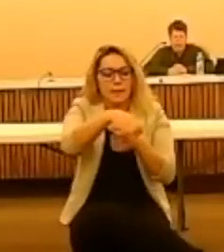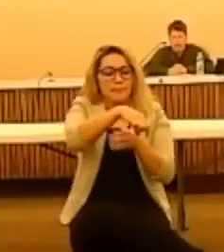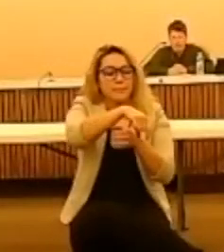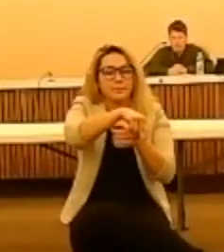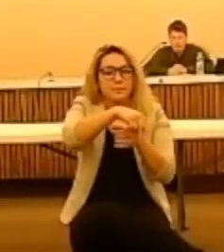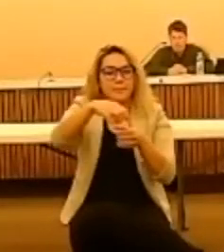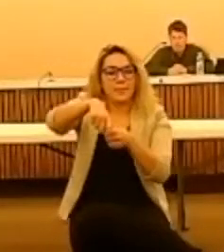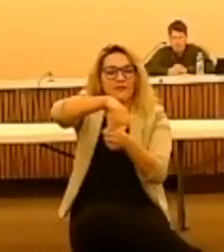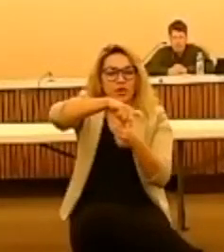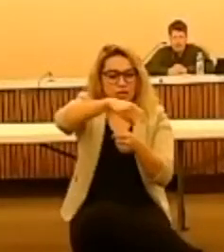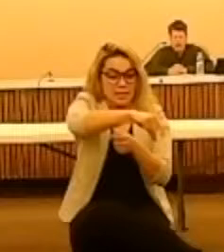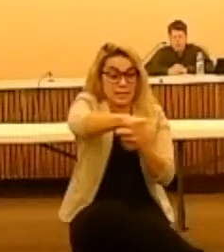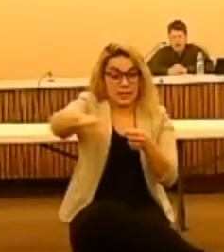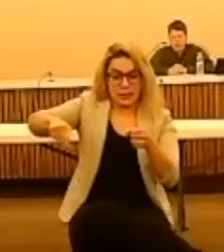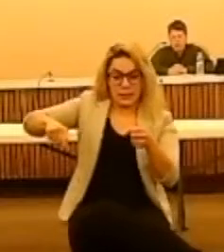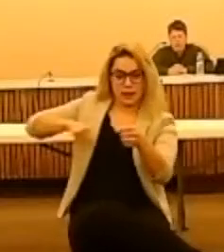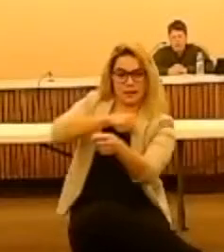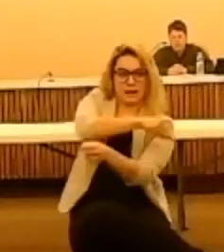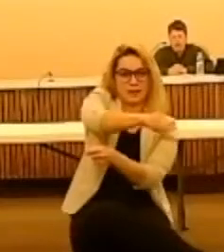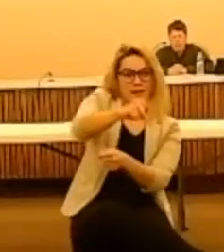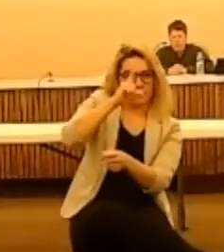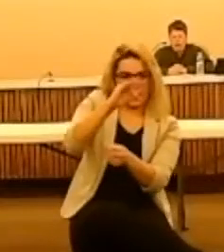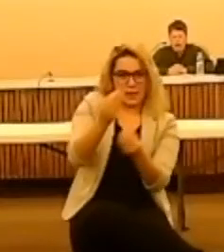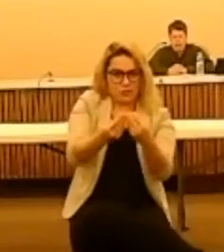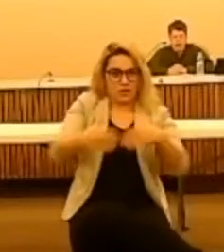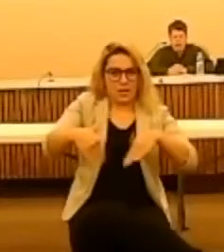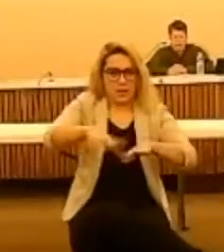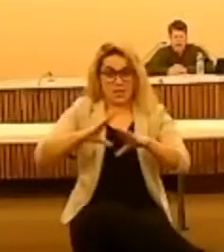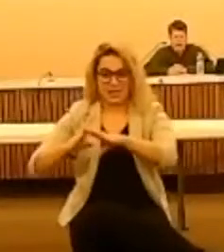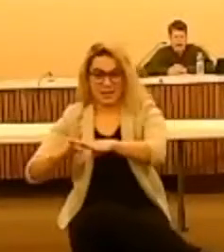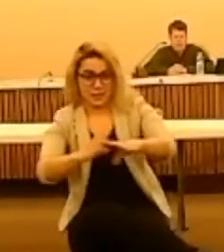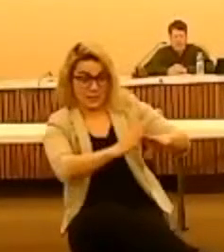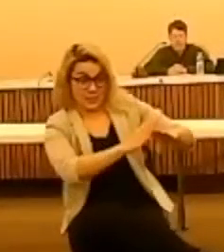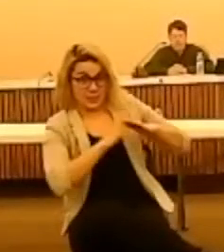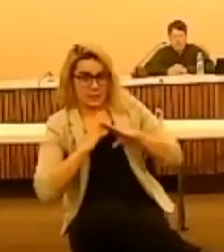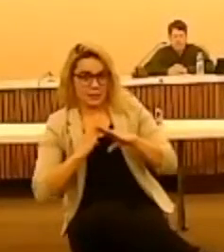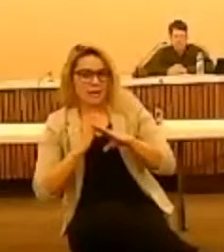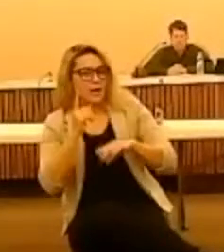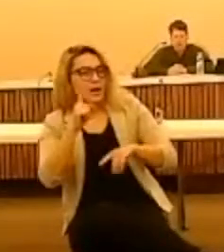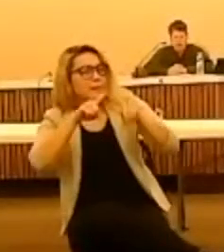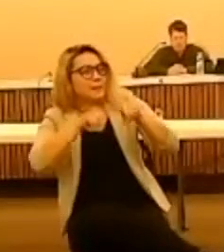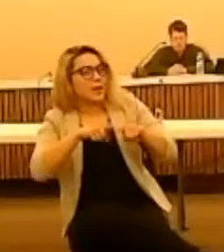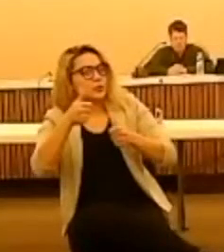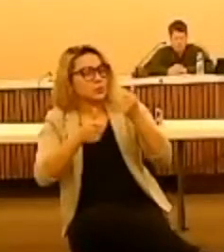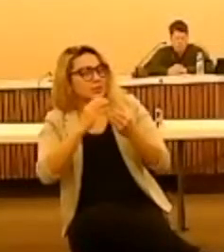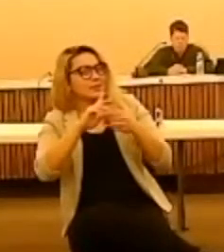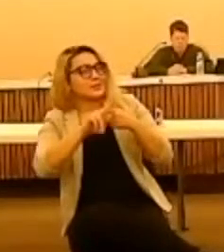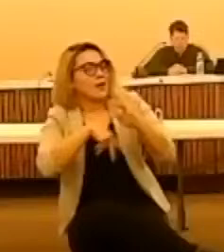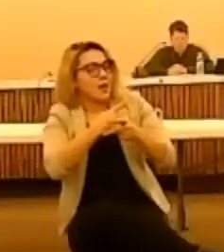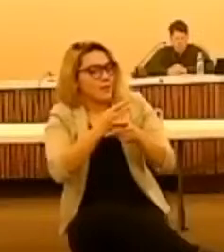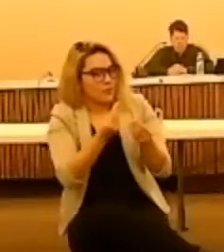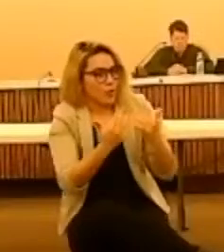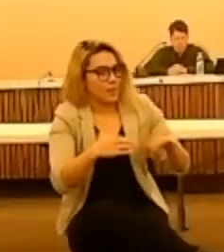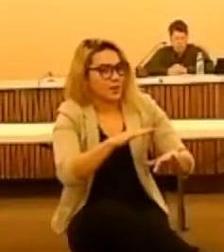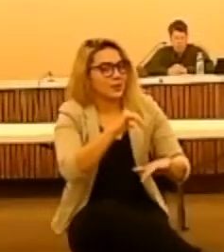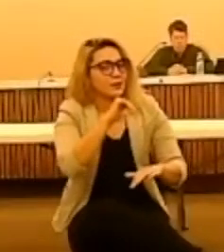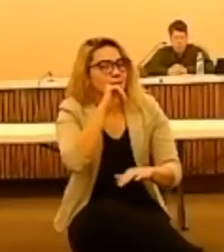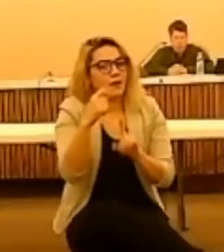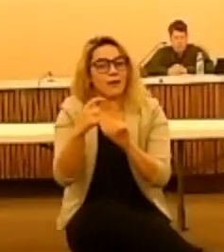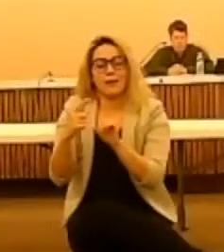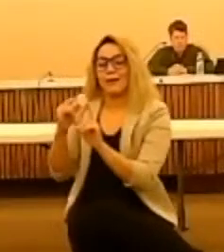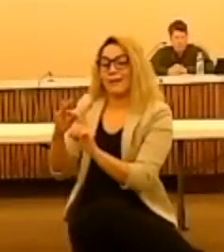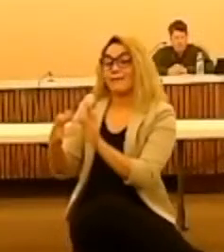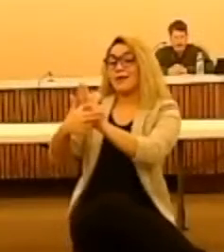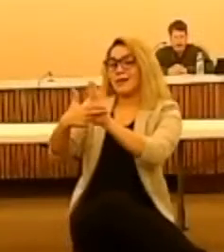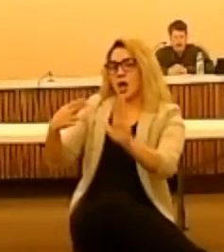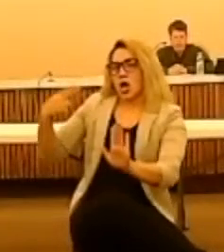minimum buffering, but it's based off of the type of property, not on the fact that it's historic. So the proposed local